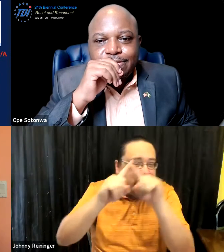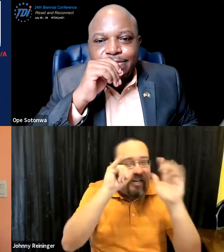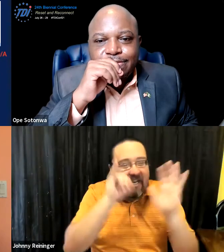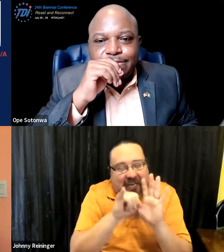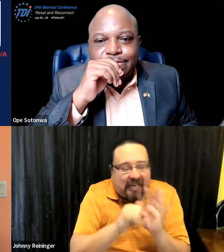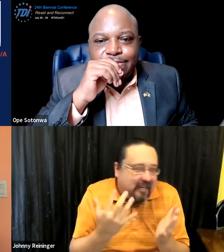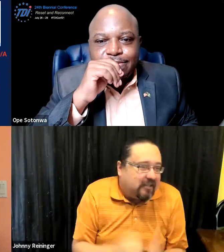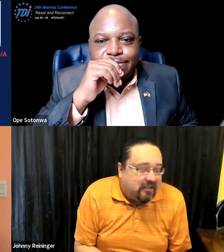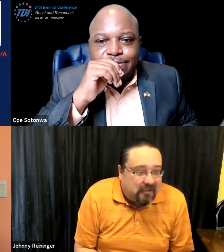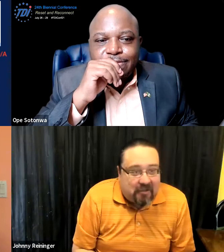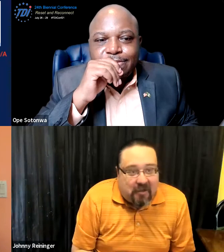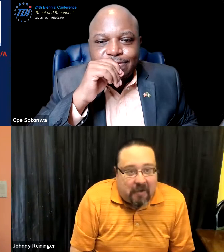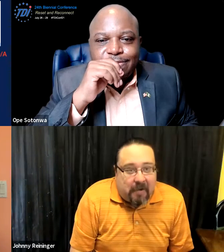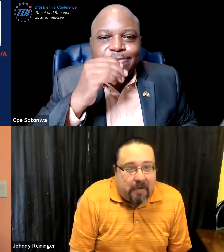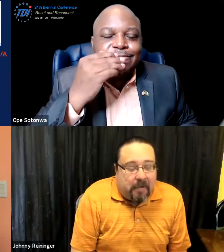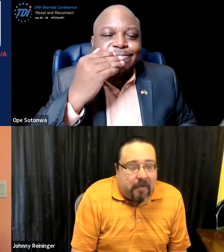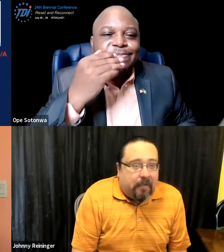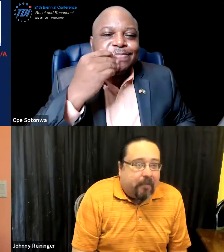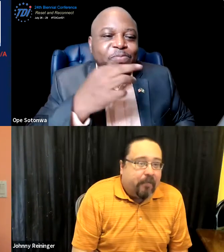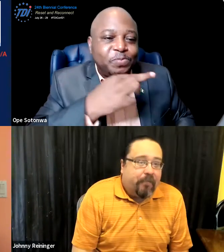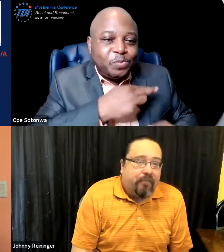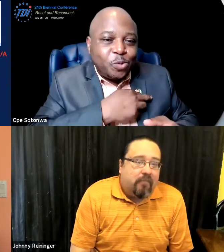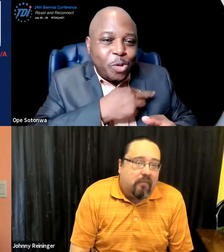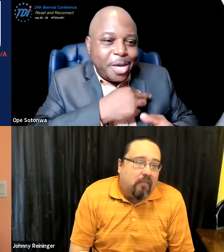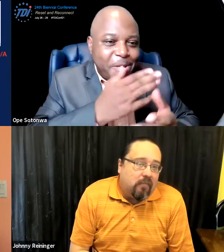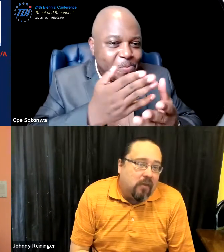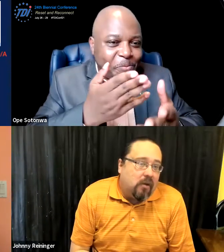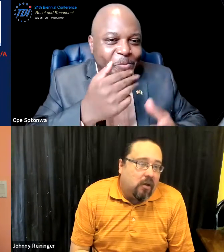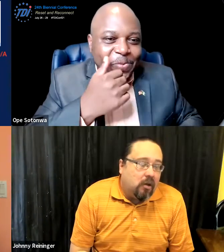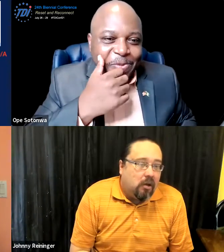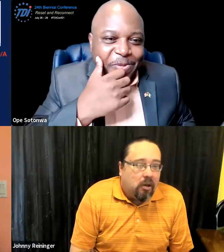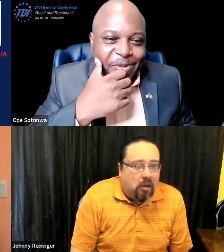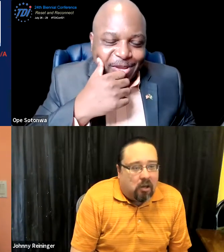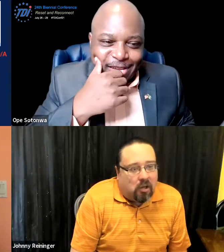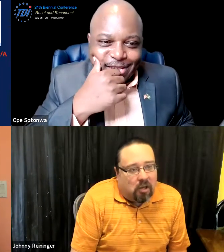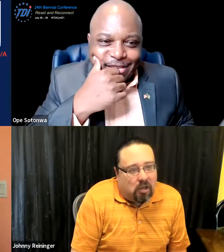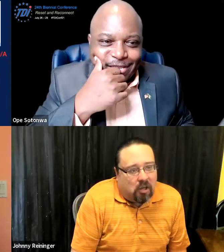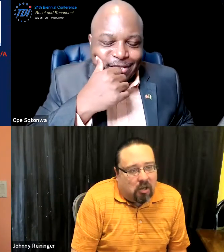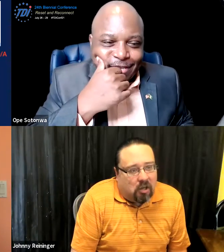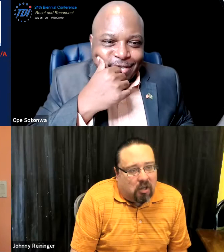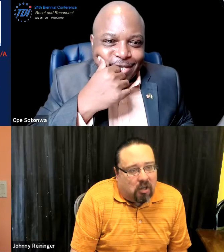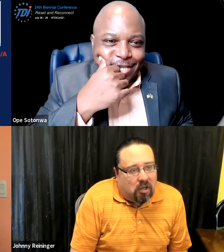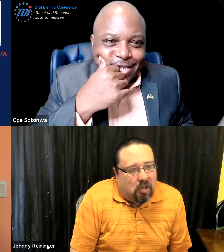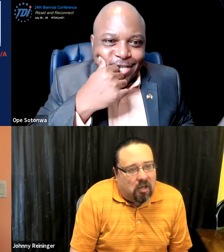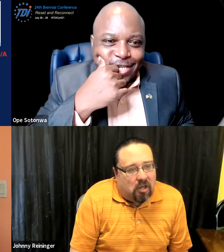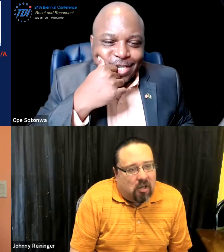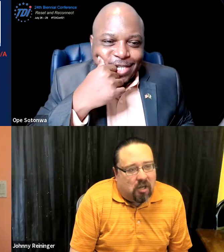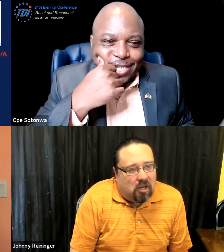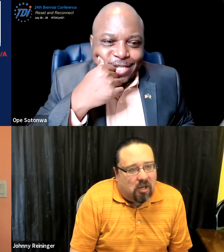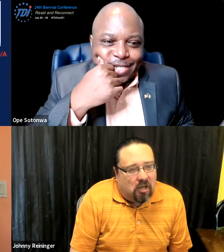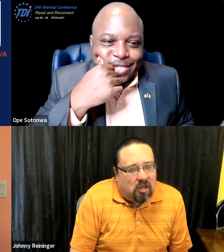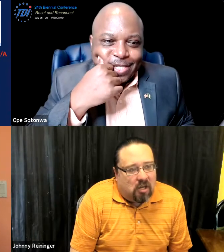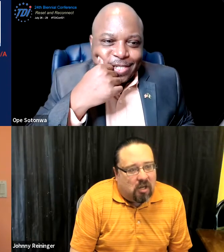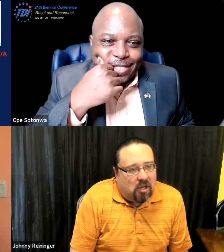appropriate terms, and that way they could identify better with that community.